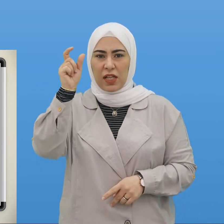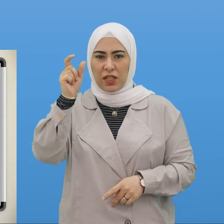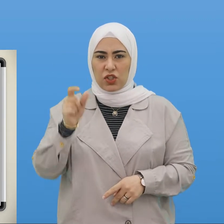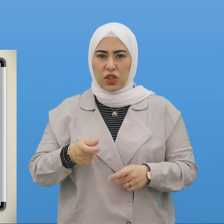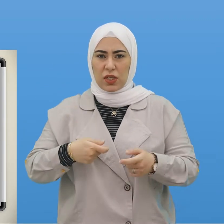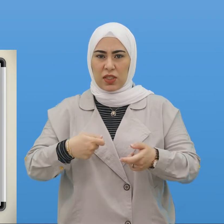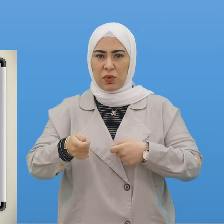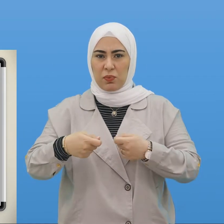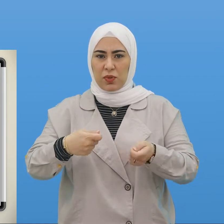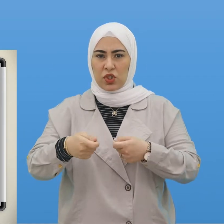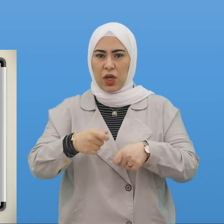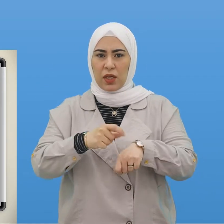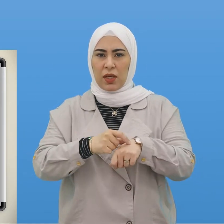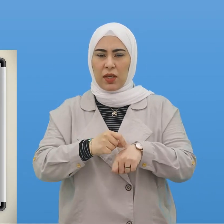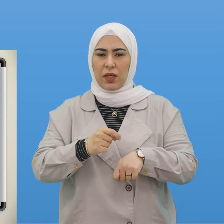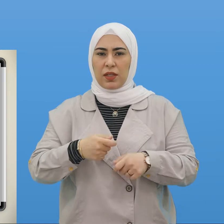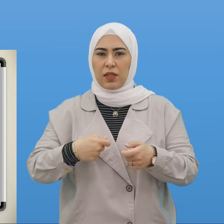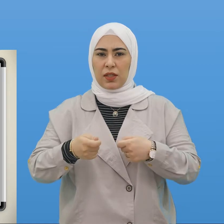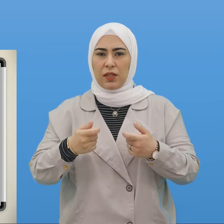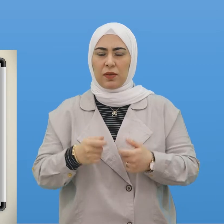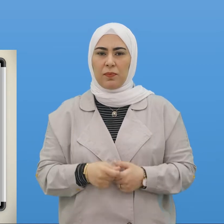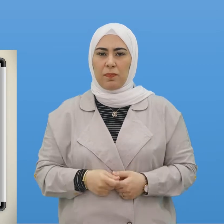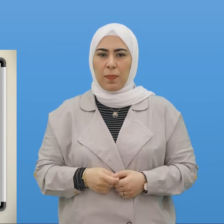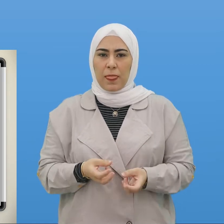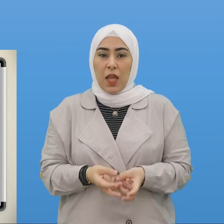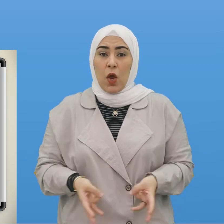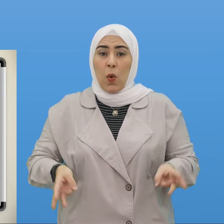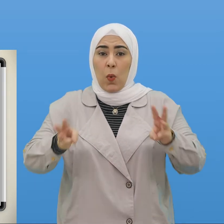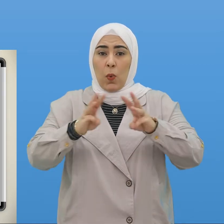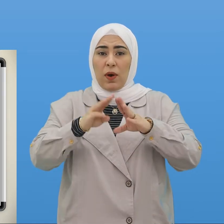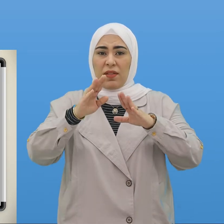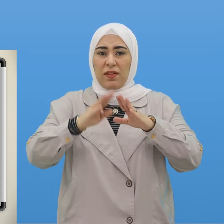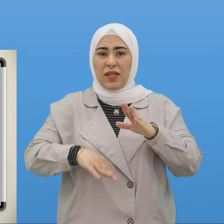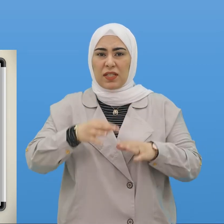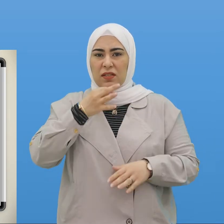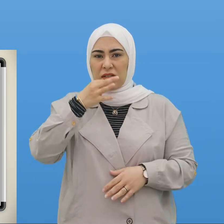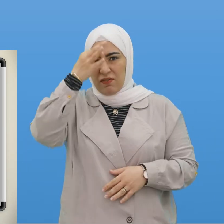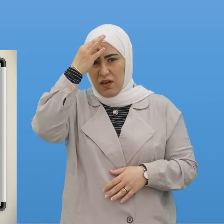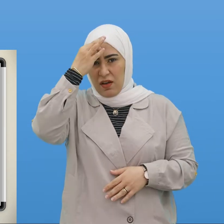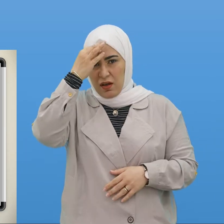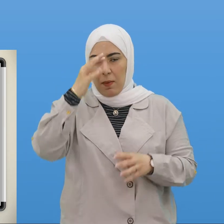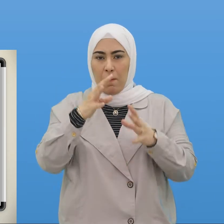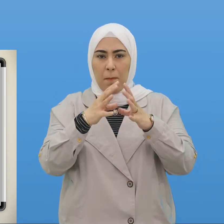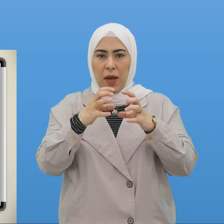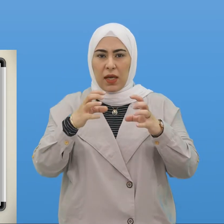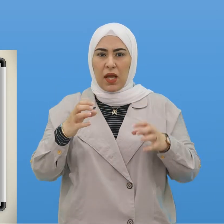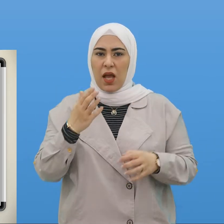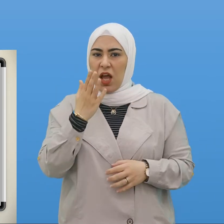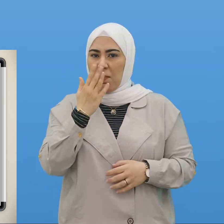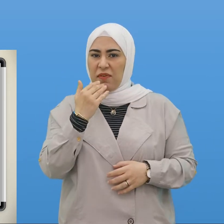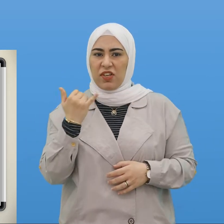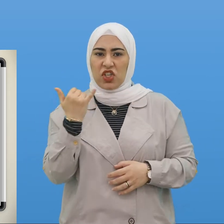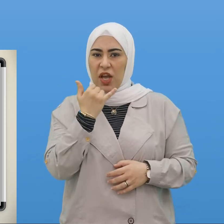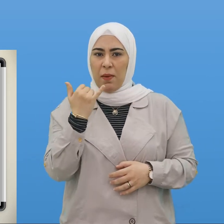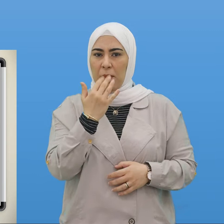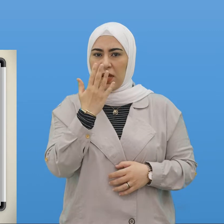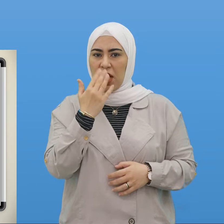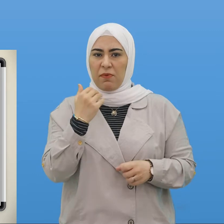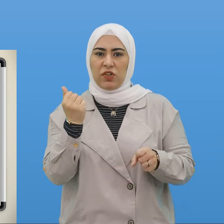shoppers. Worthless. Worthless is an adjective meaning having no value or importance or